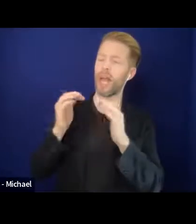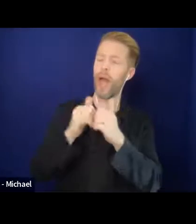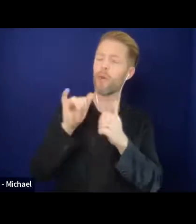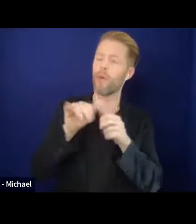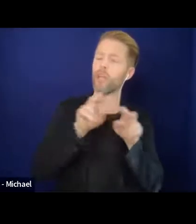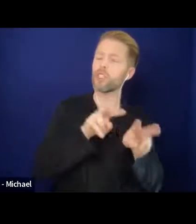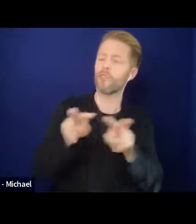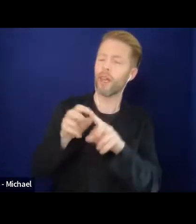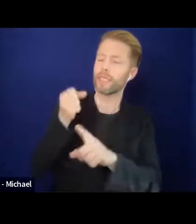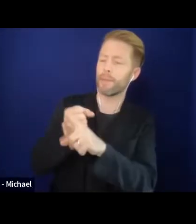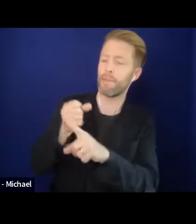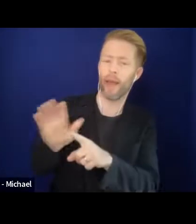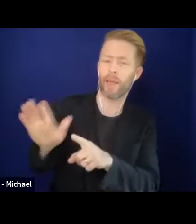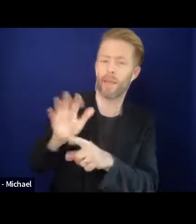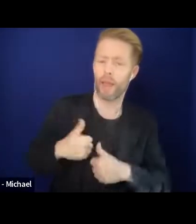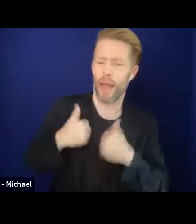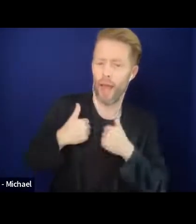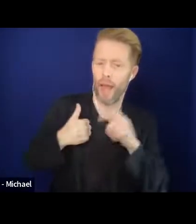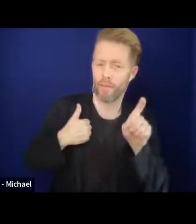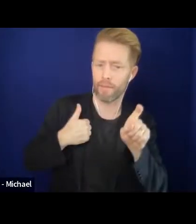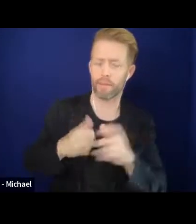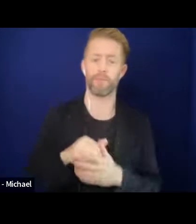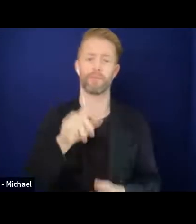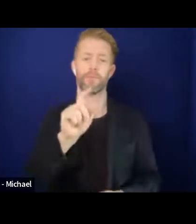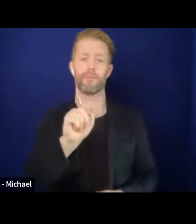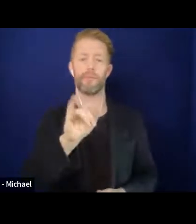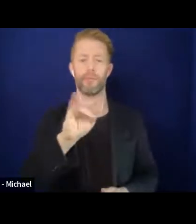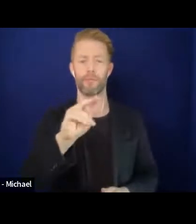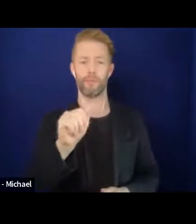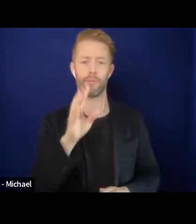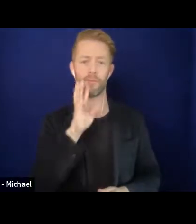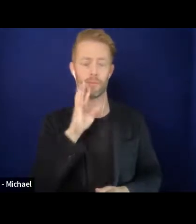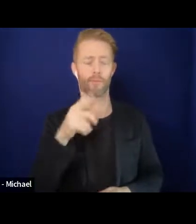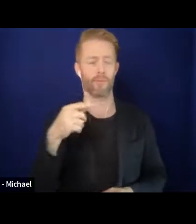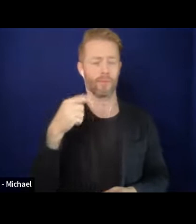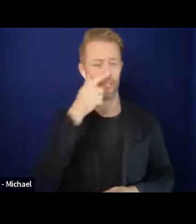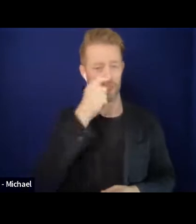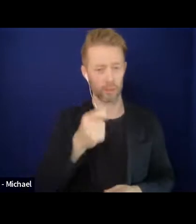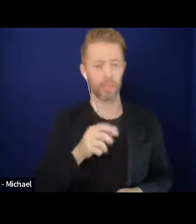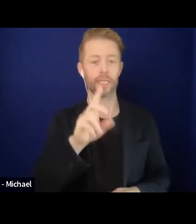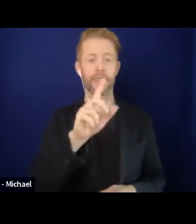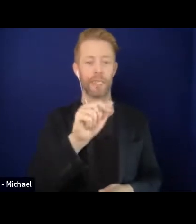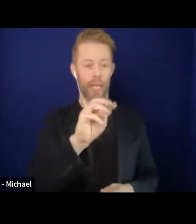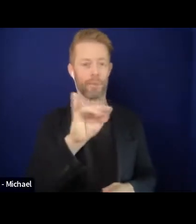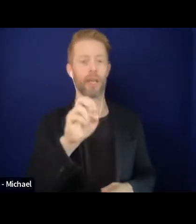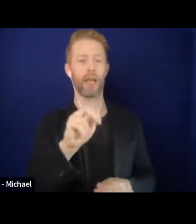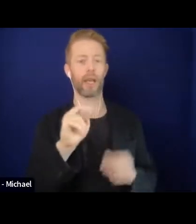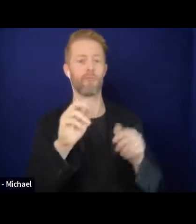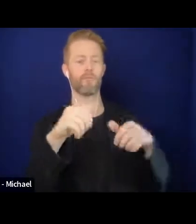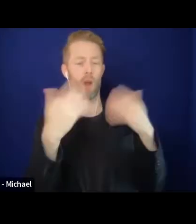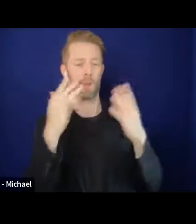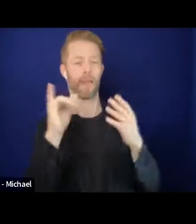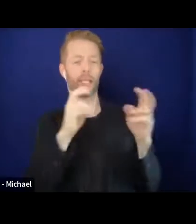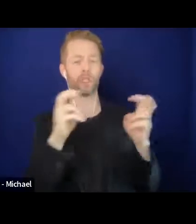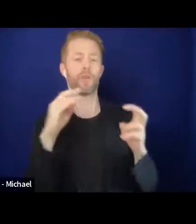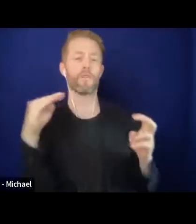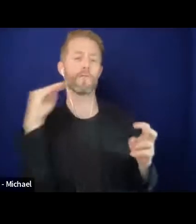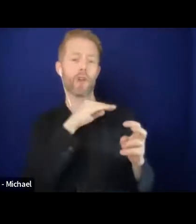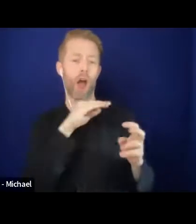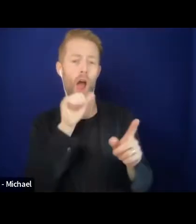Well, interestingly enough, I think it was Damien brought up the issue of fraud. Prior to